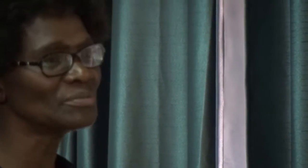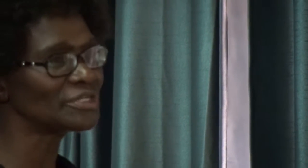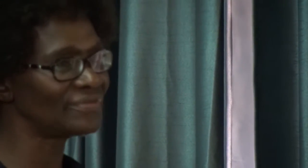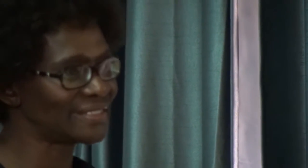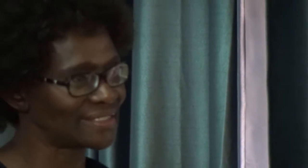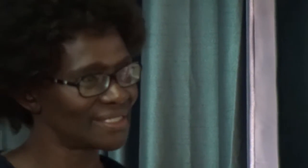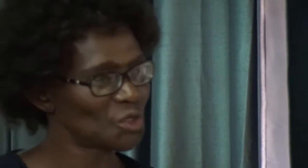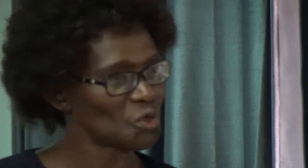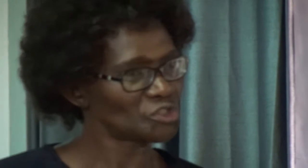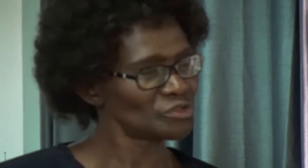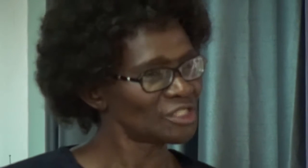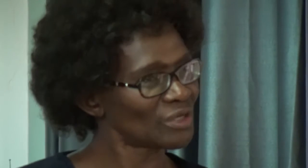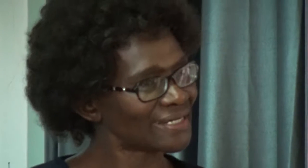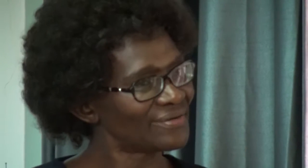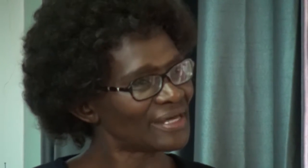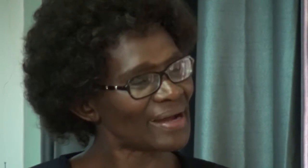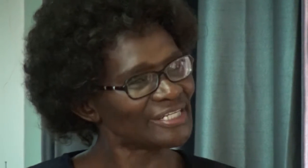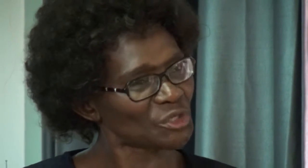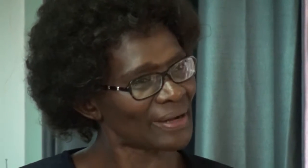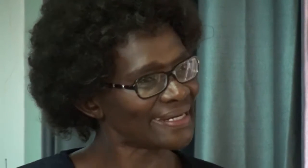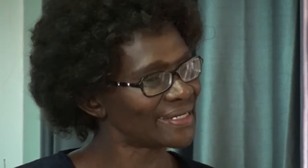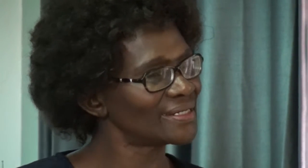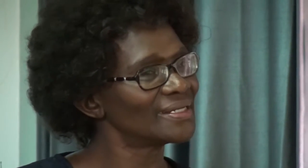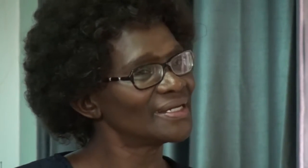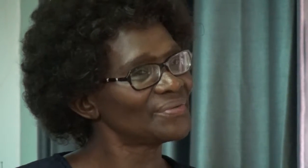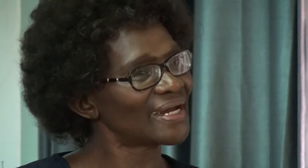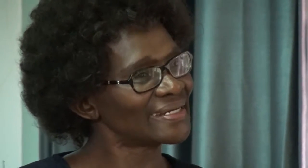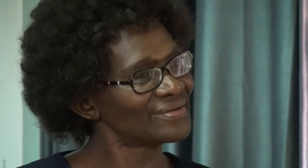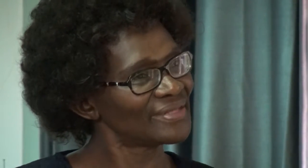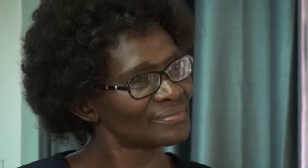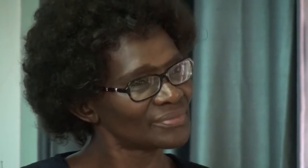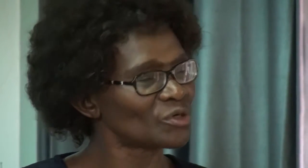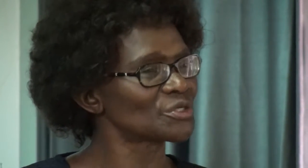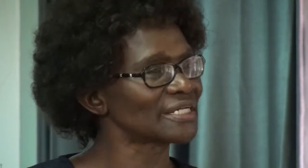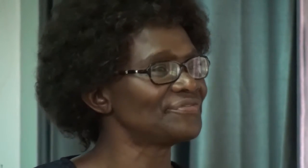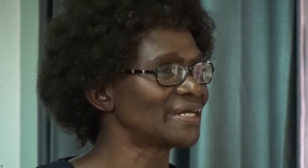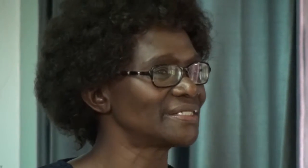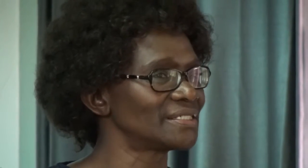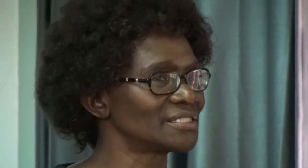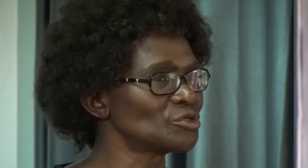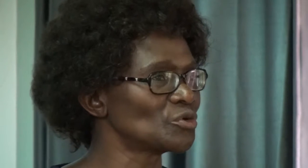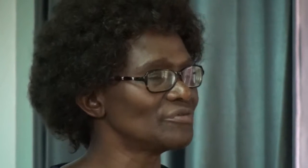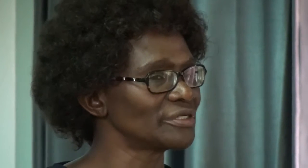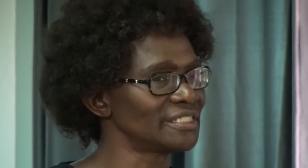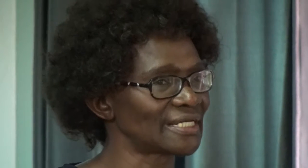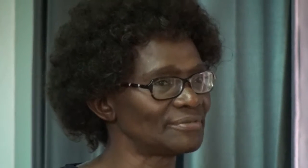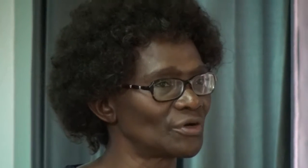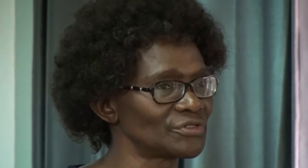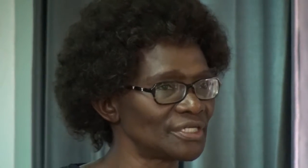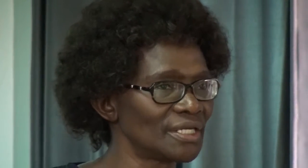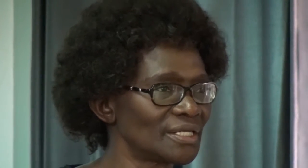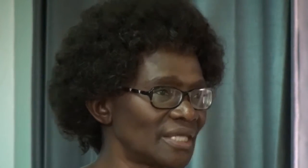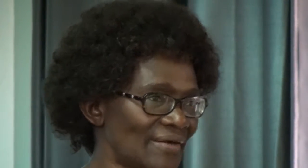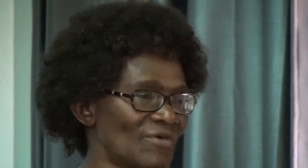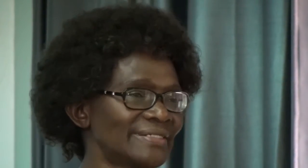students be motivated? Students, we can give them a little money, we can give them also certificates. It's not only for teachers